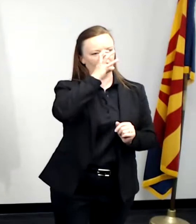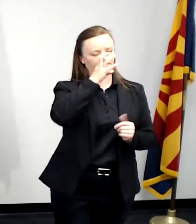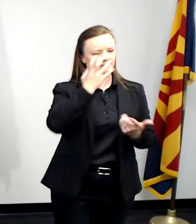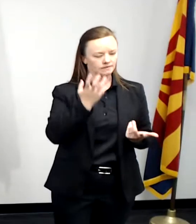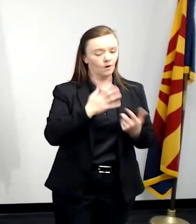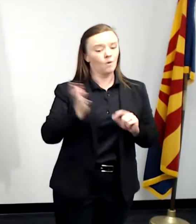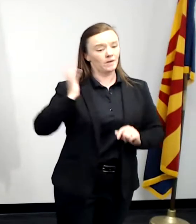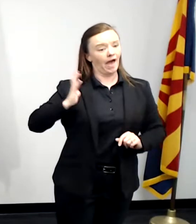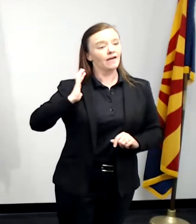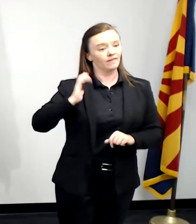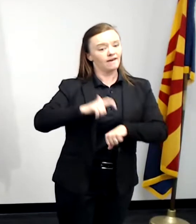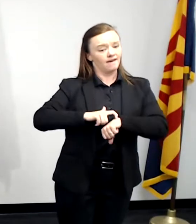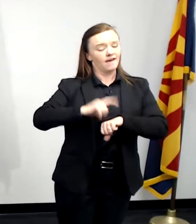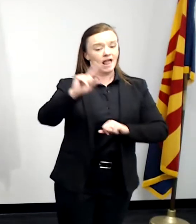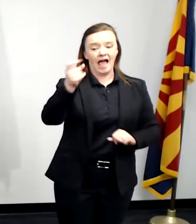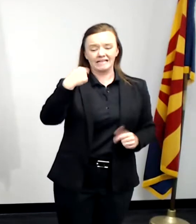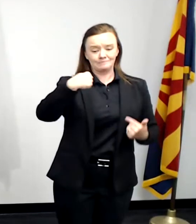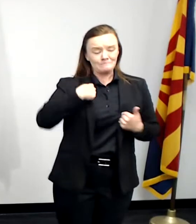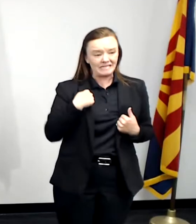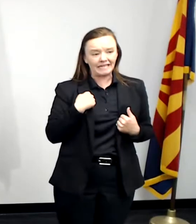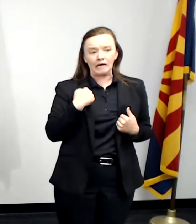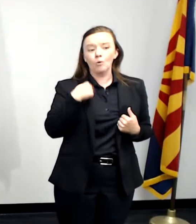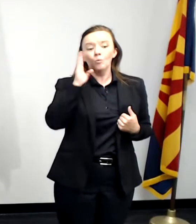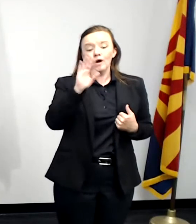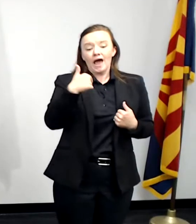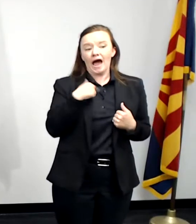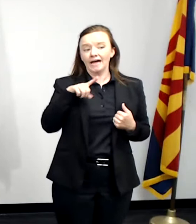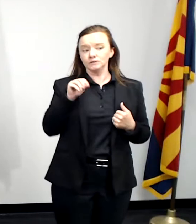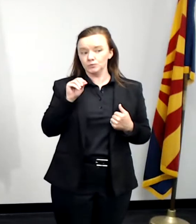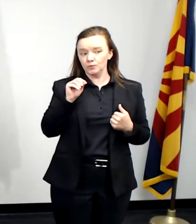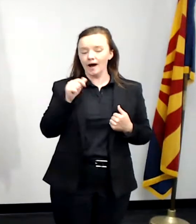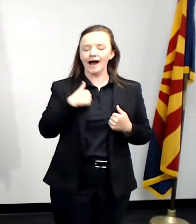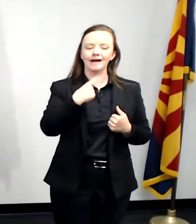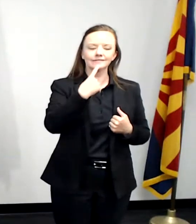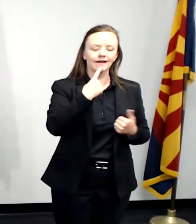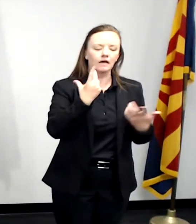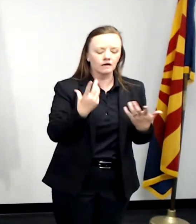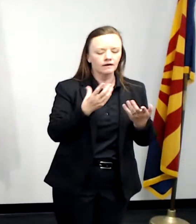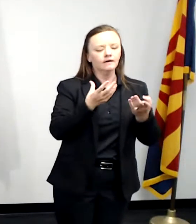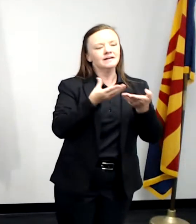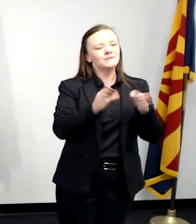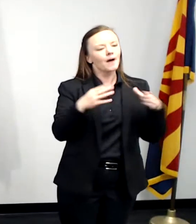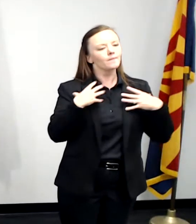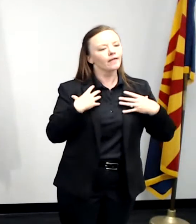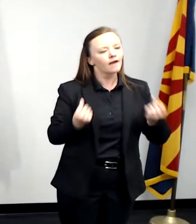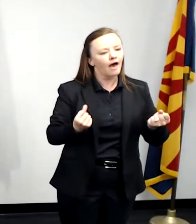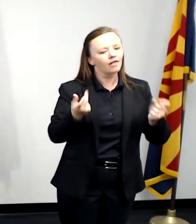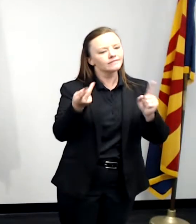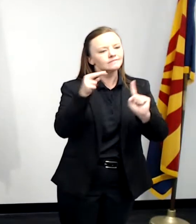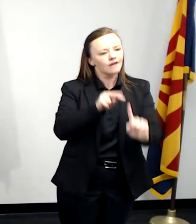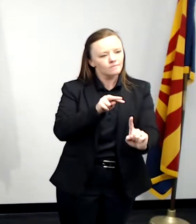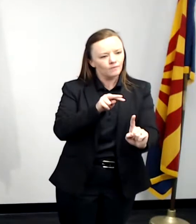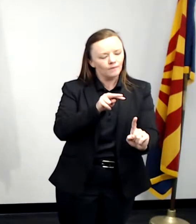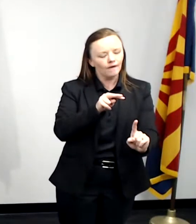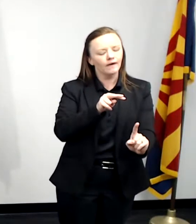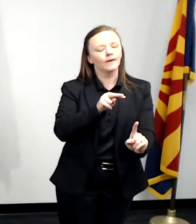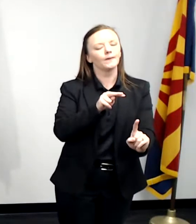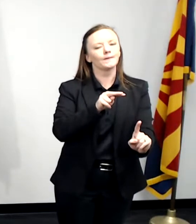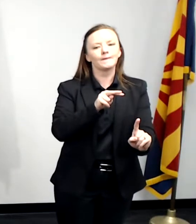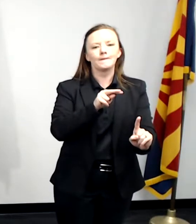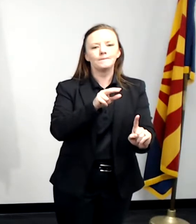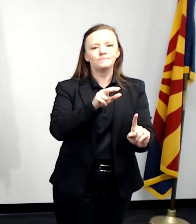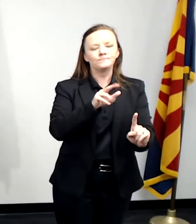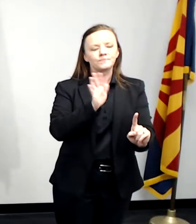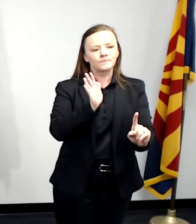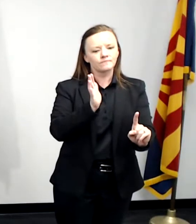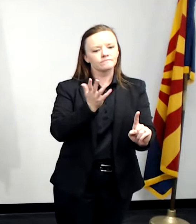was asked what I would have done, I simply stated that from a purely public health standpoint, I